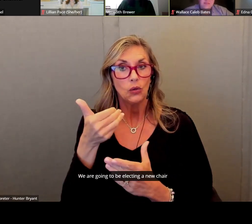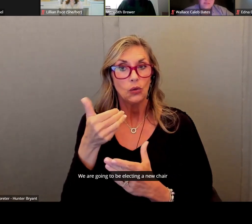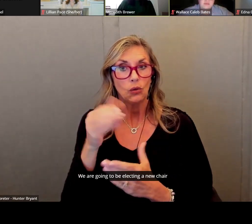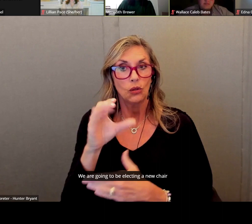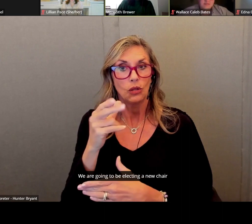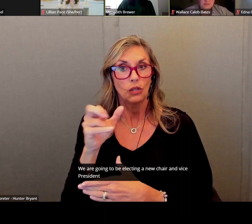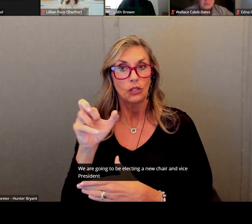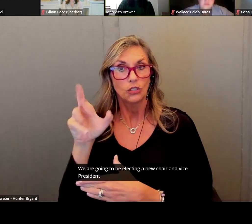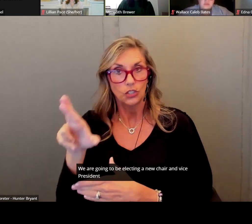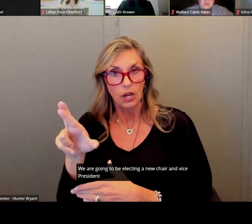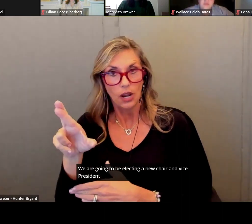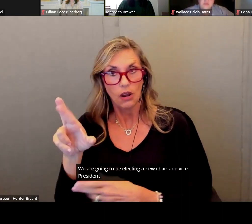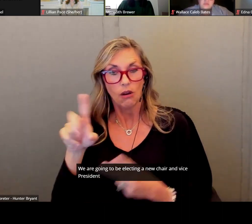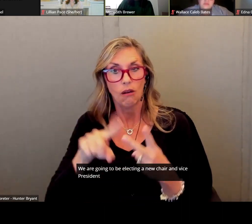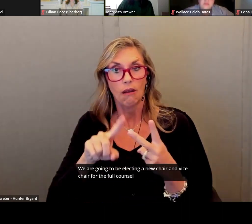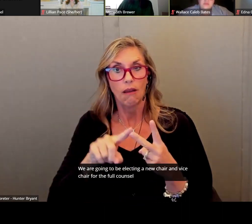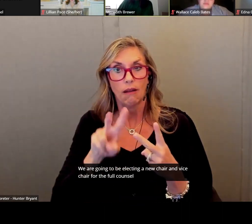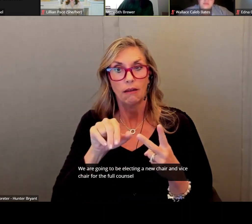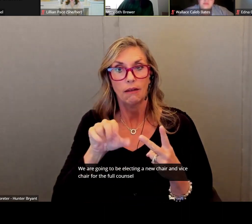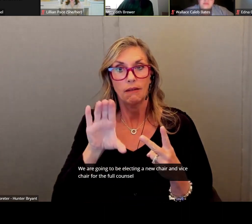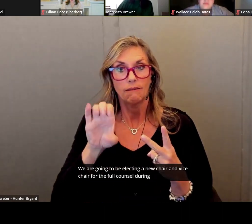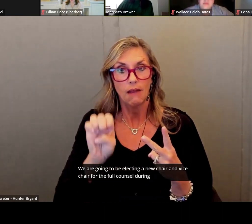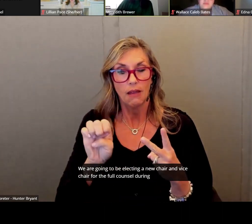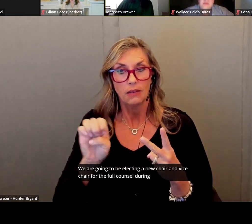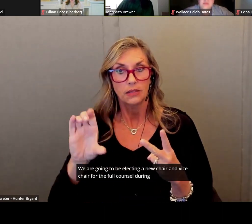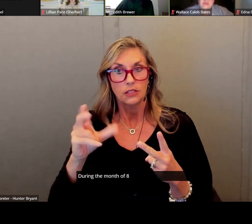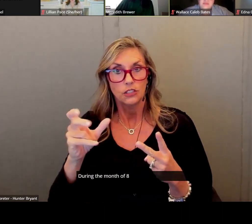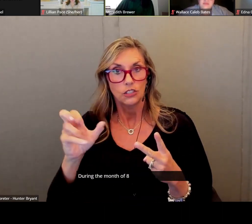full council during the month of April.